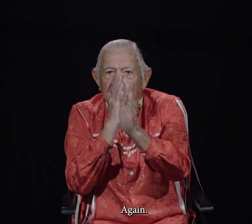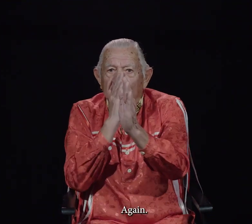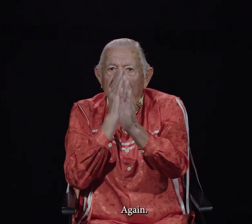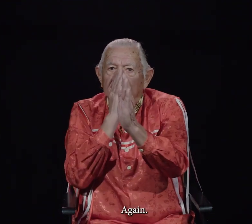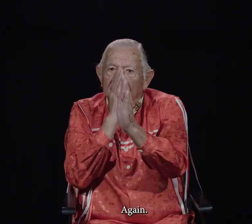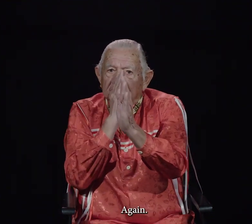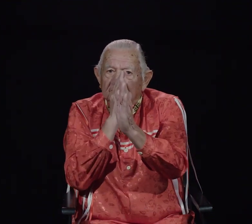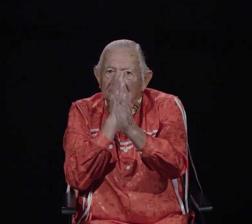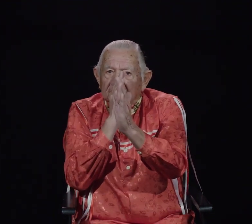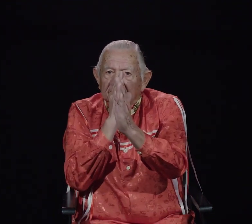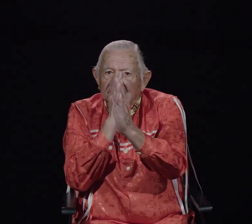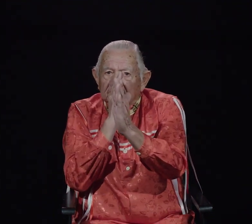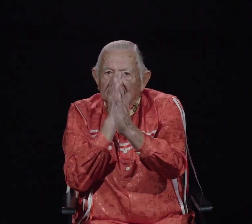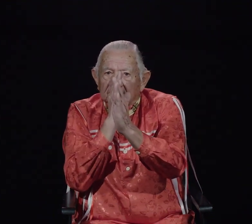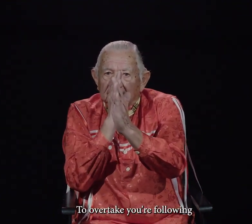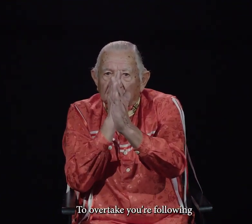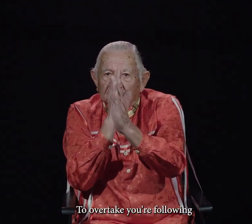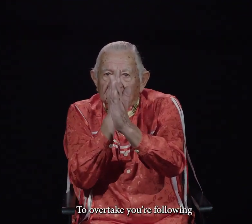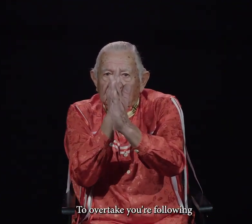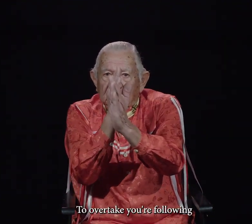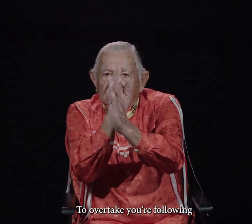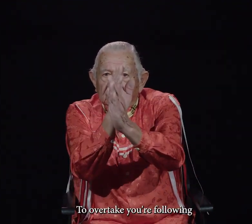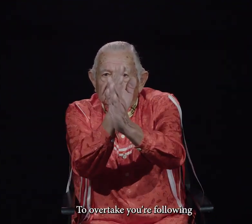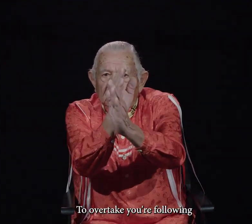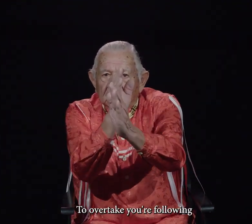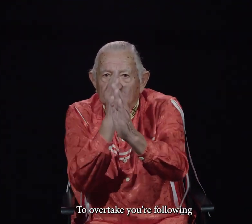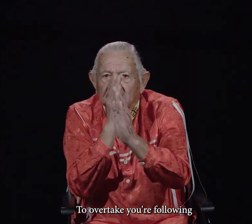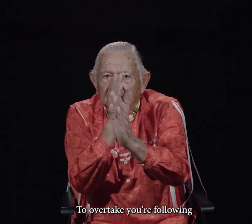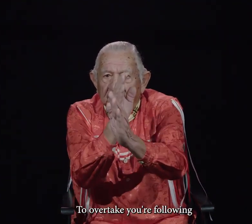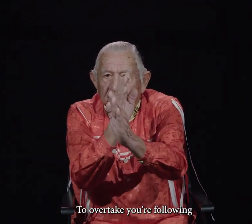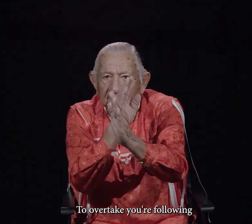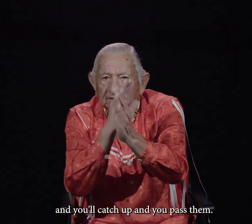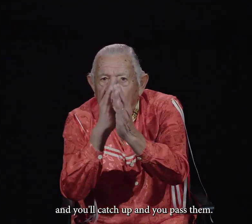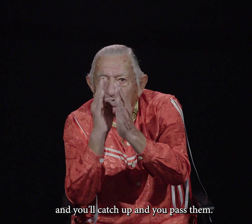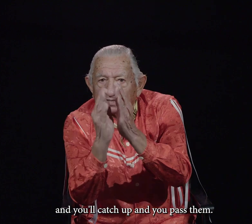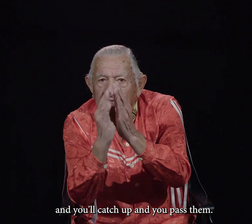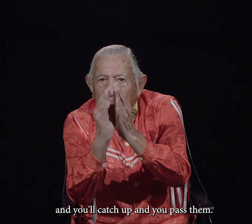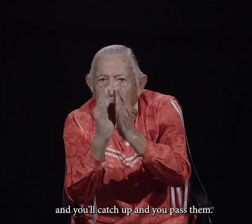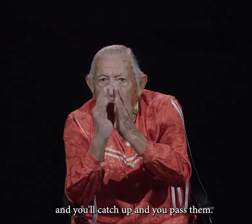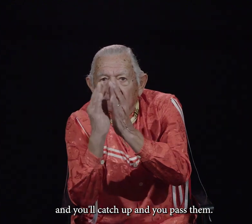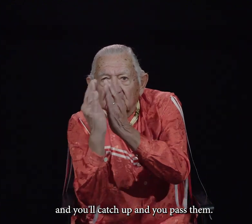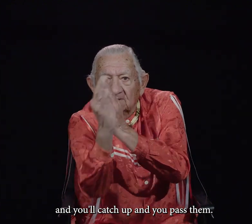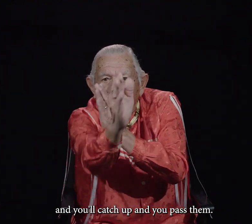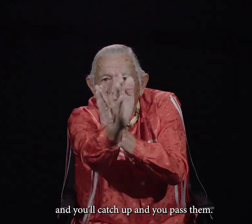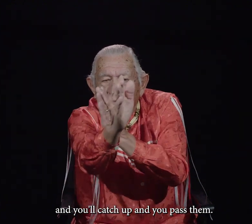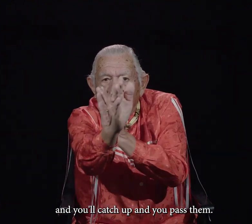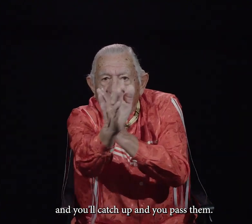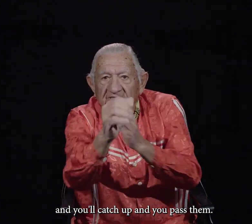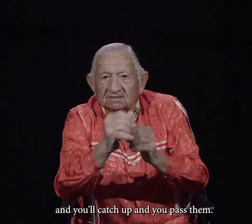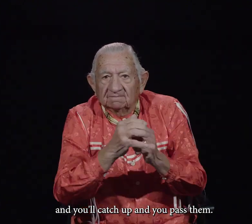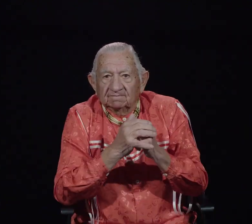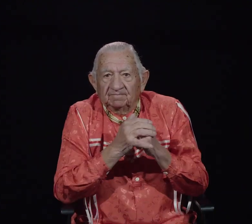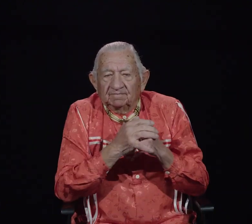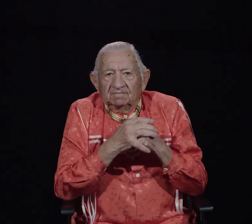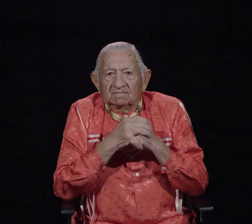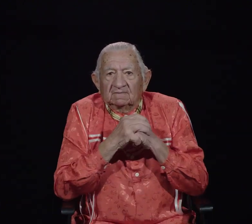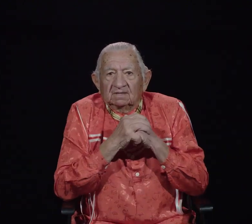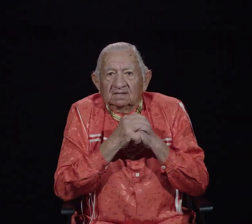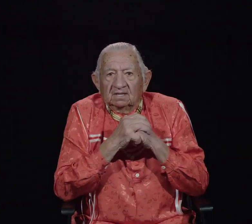Again, to overtake, you're following and you catch up and you pass them and